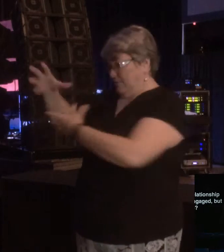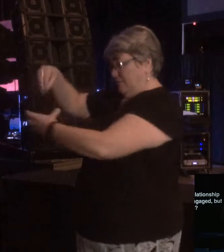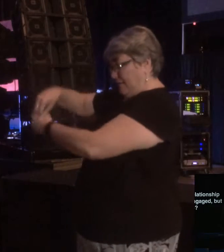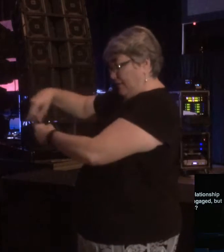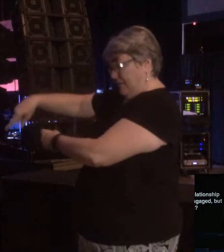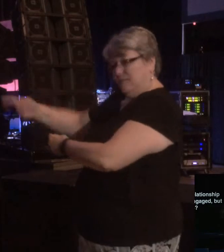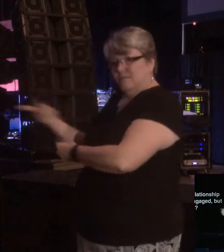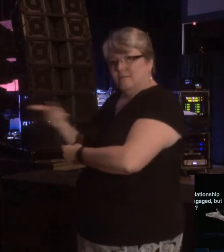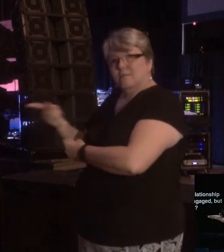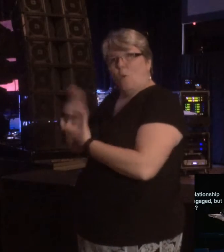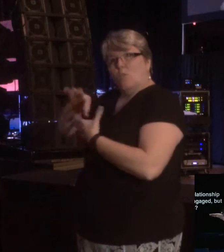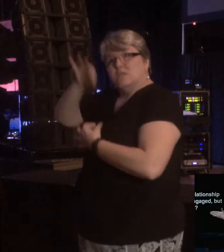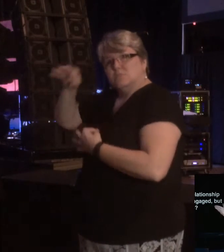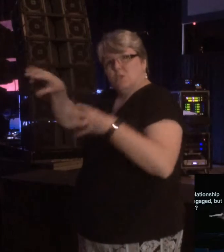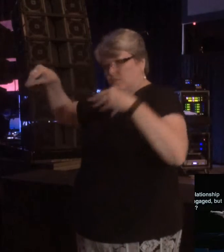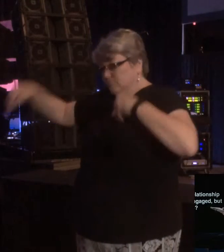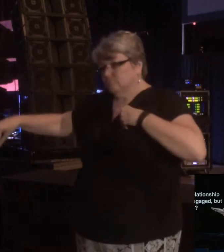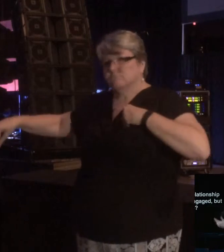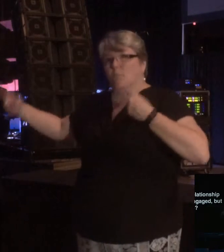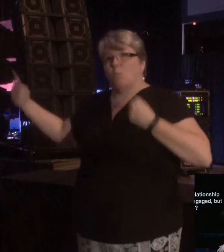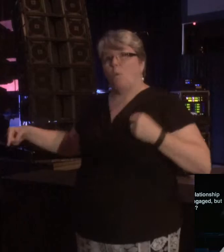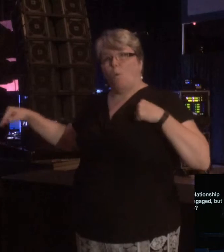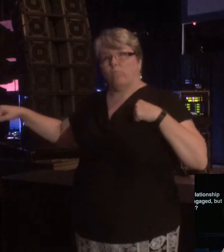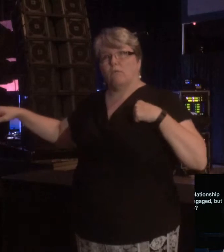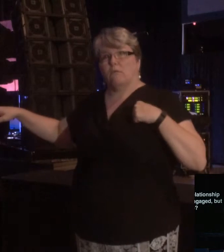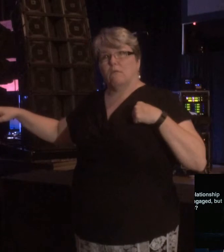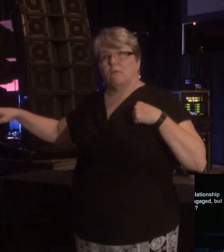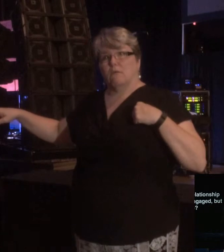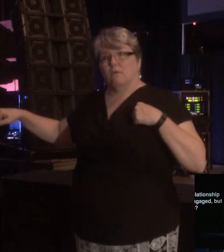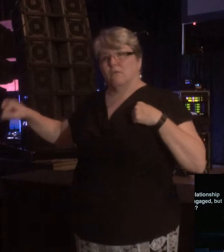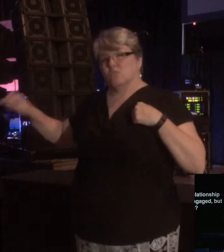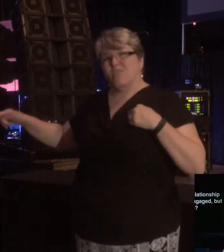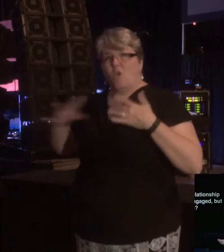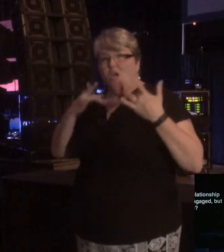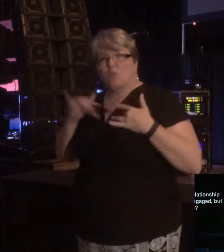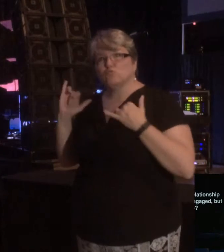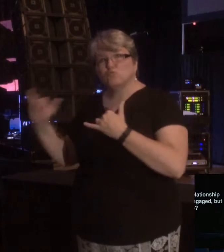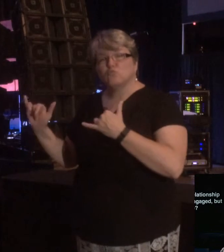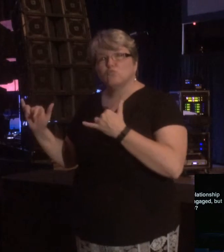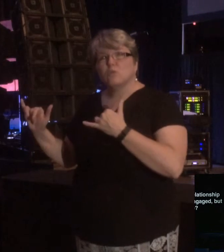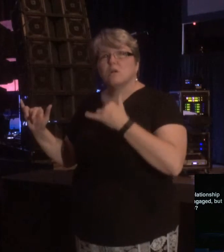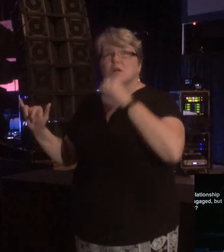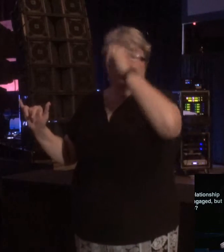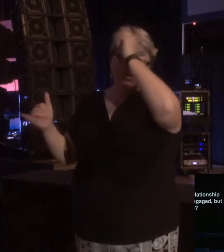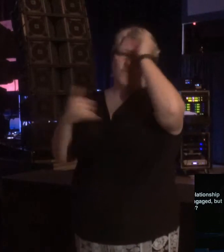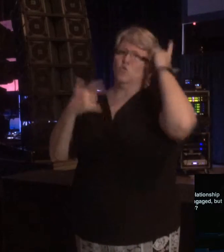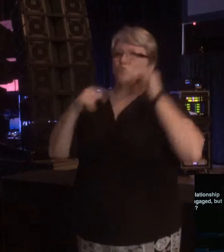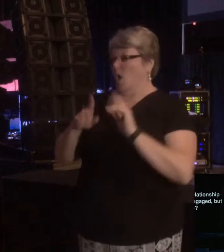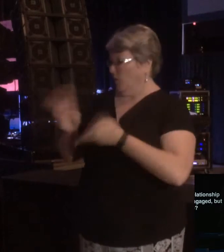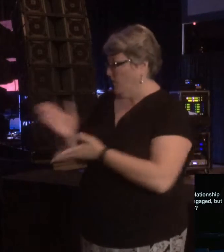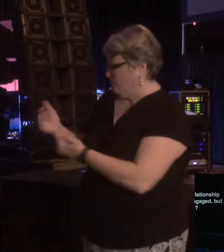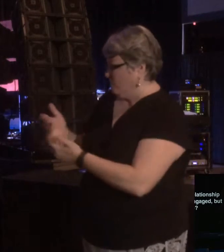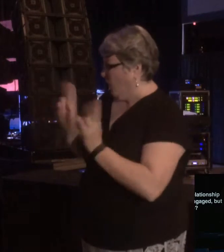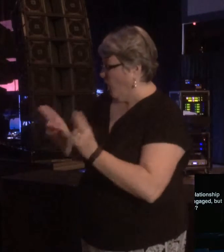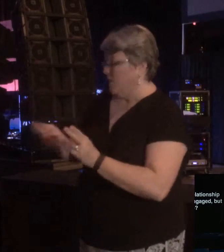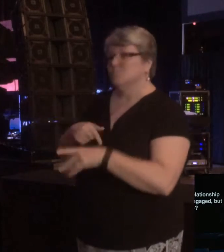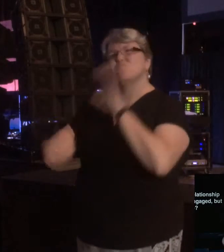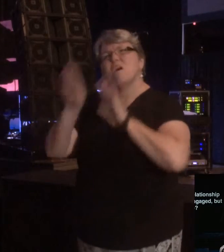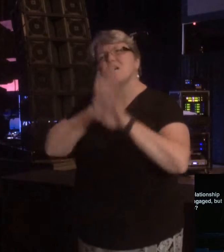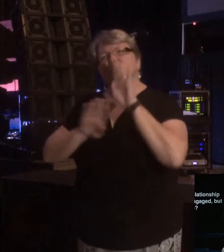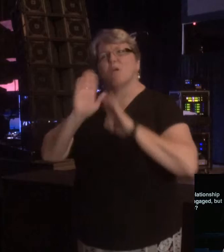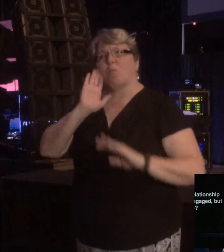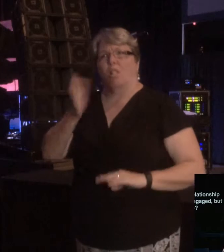He will tell you, He will show you that, and if it has to end, that because it's been too long,